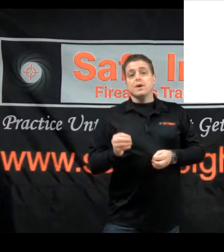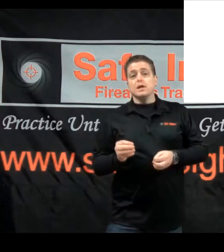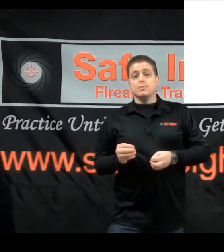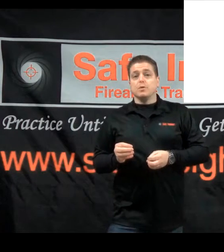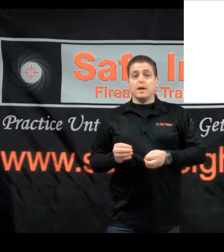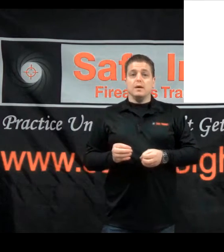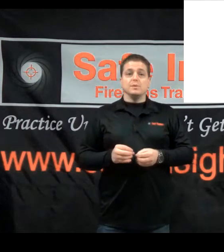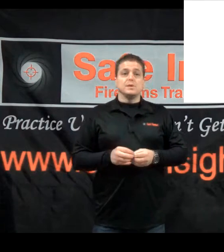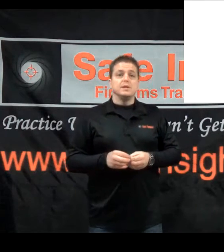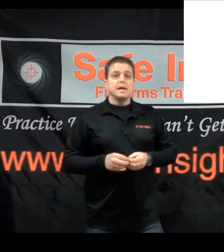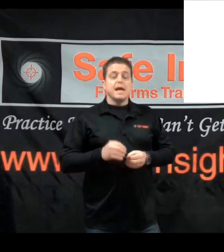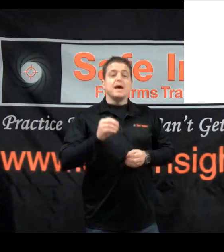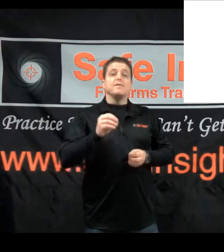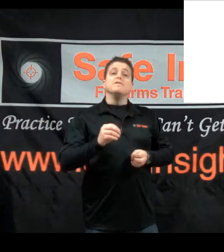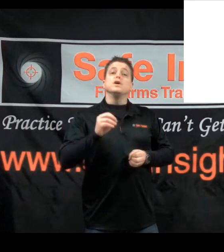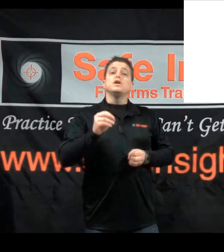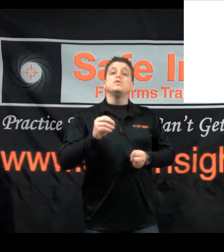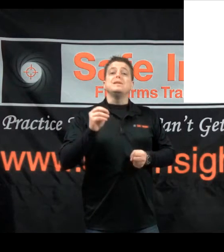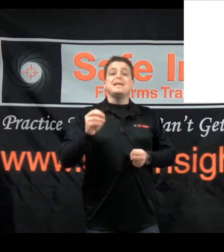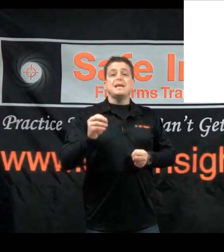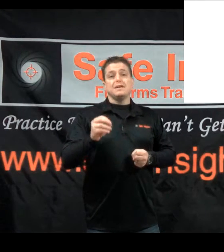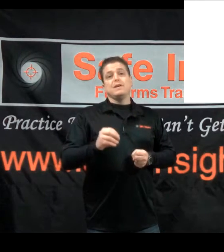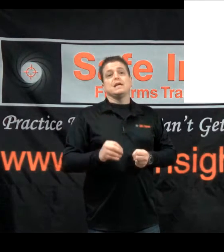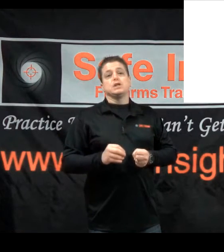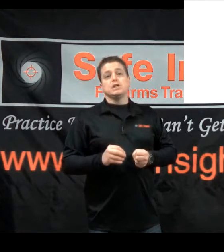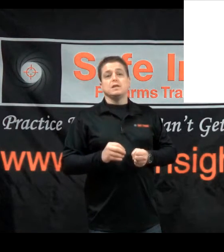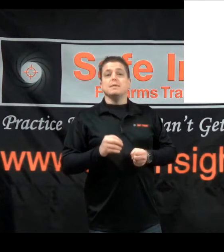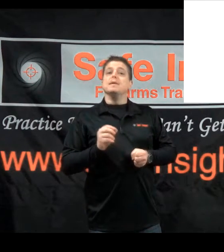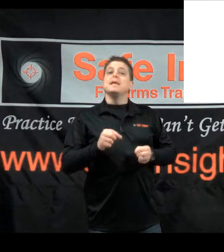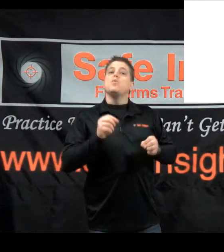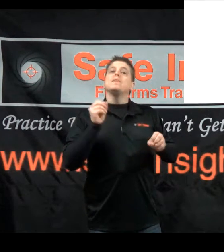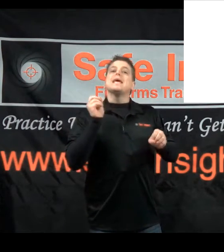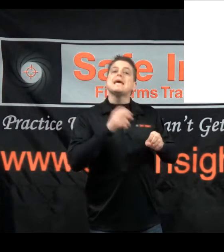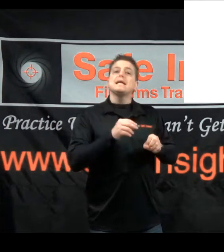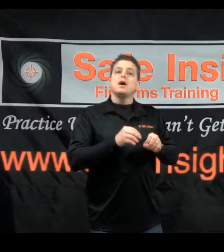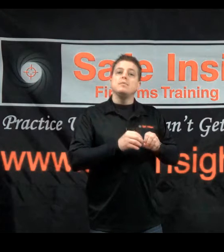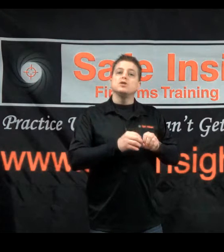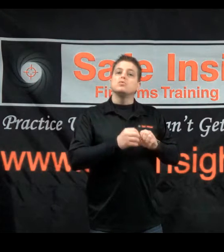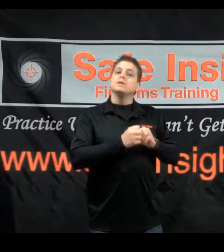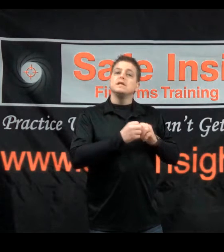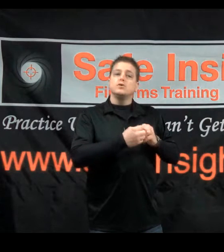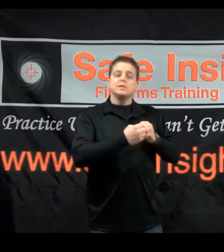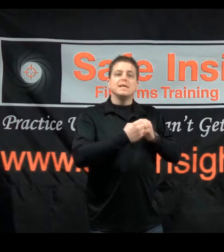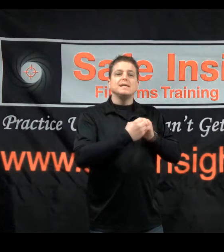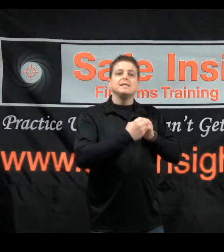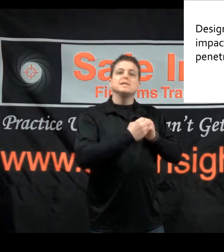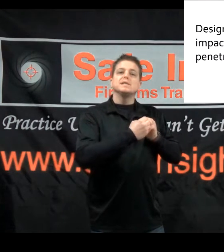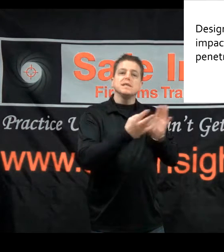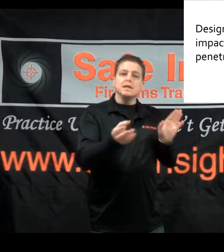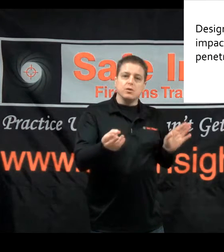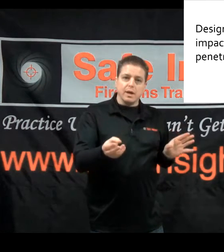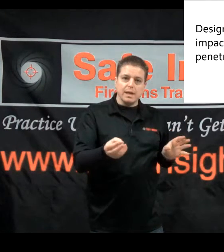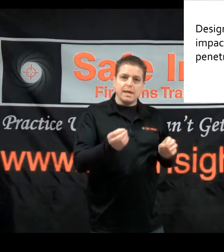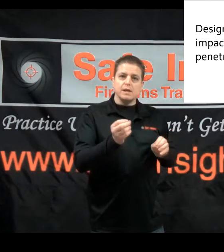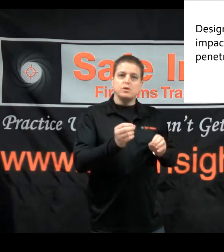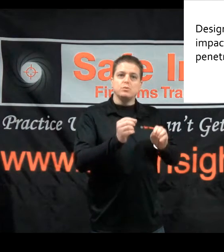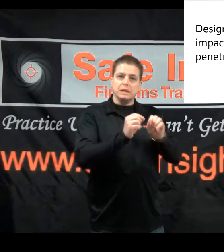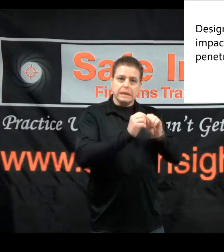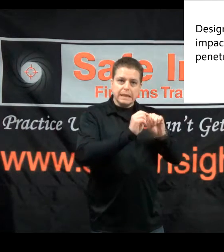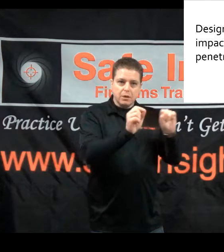Frangible rounds have a very unique advantage to them in that when they hit an object, what they do is they disintegrate into little